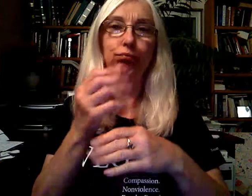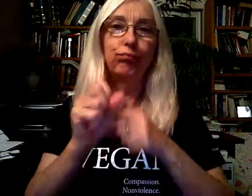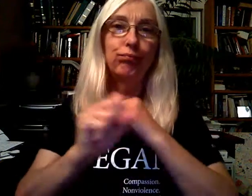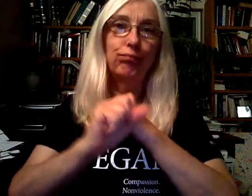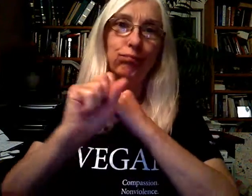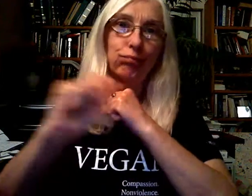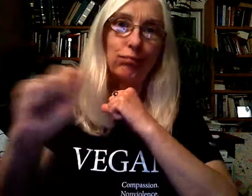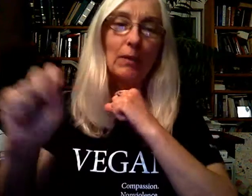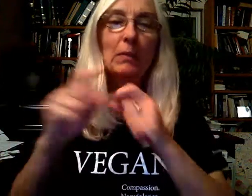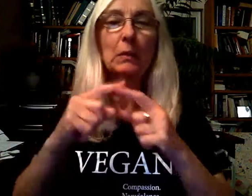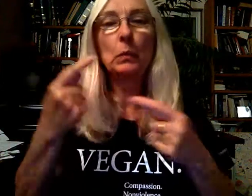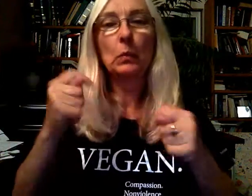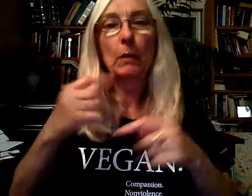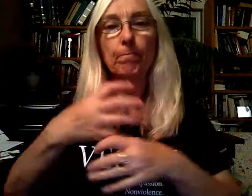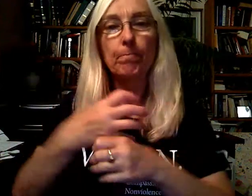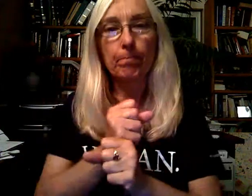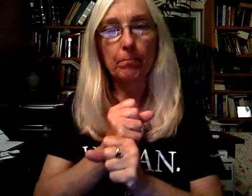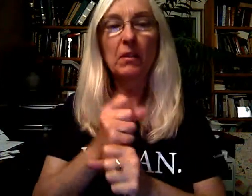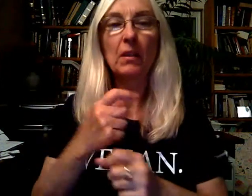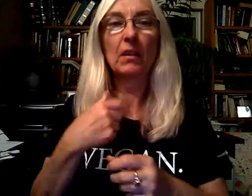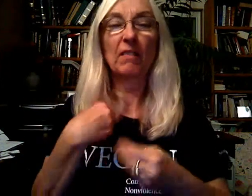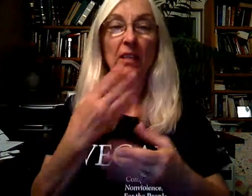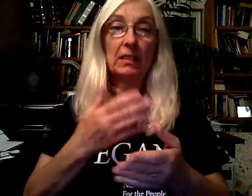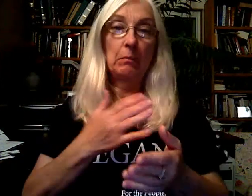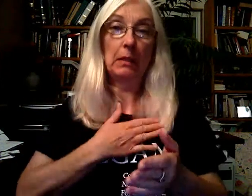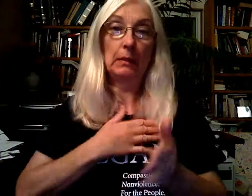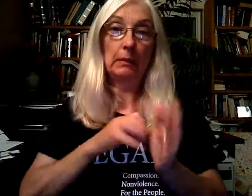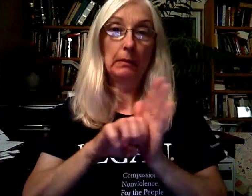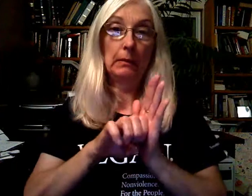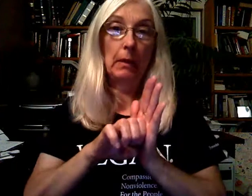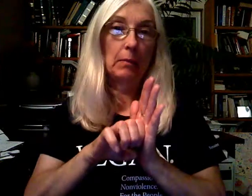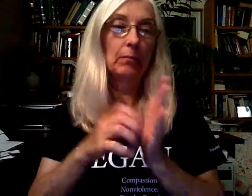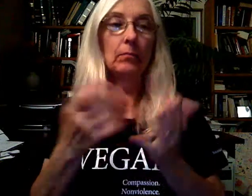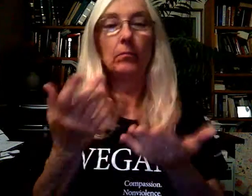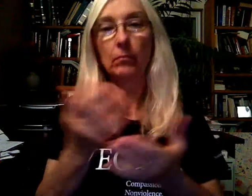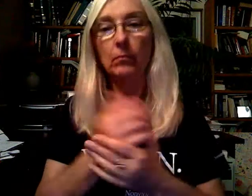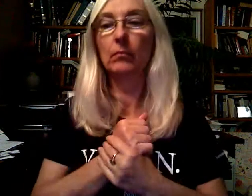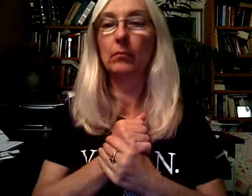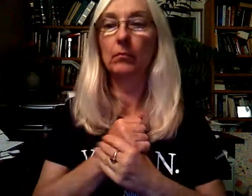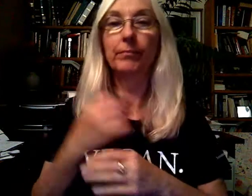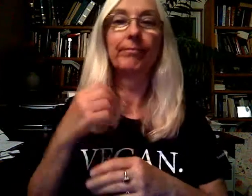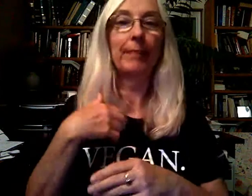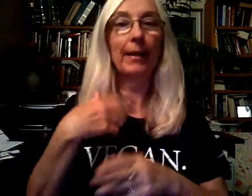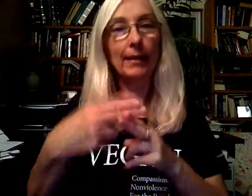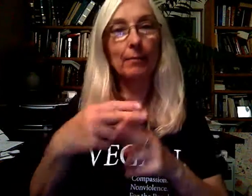So, my prayer presents a new birth moment. We don't believe this new desire.